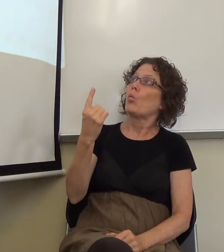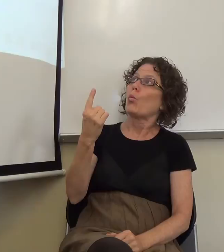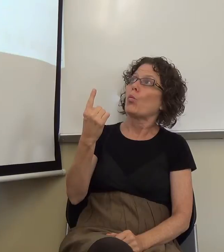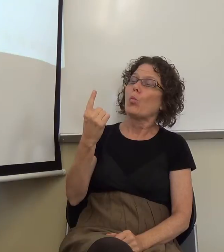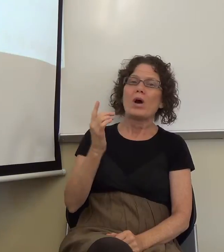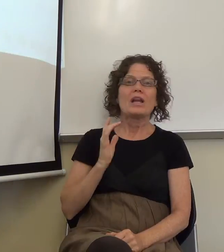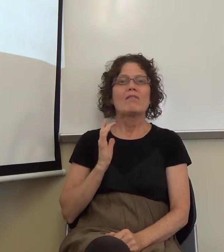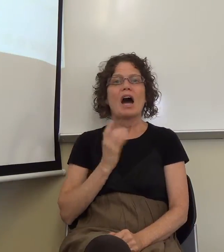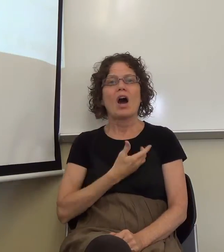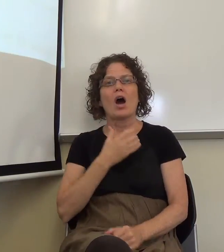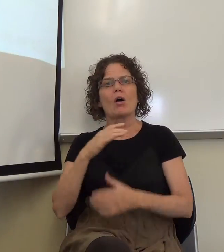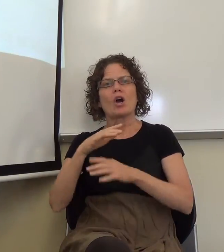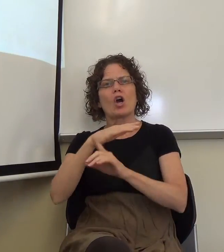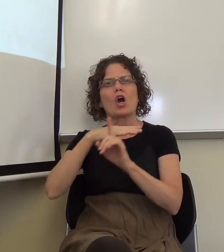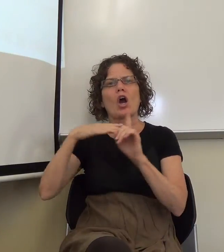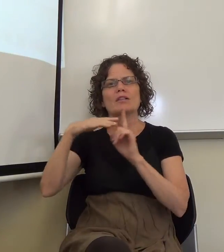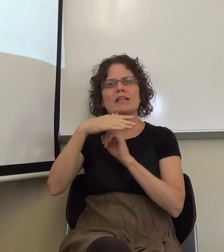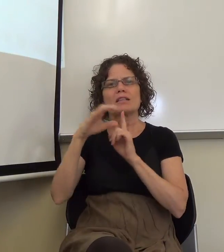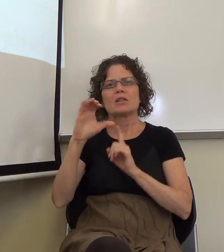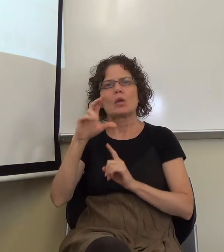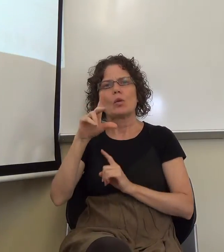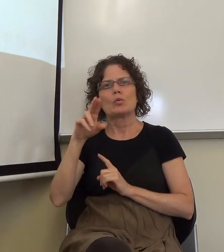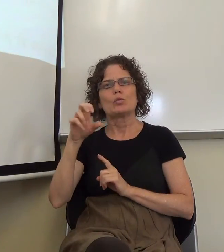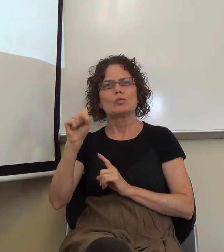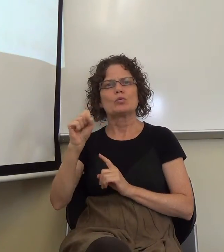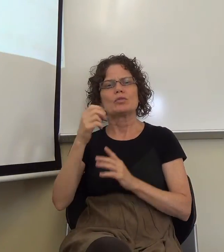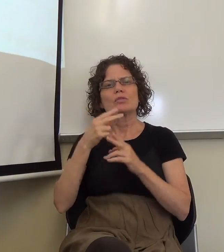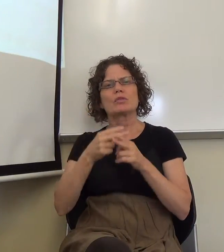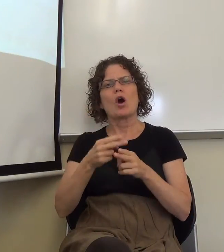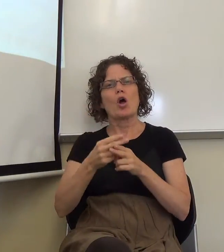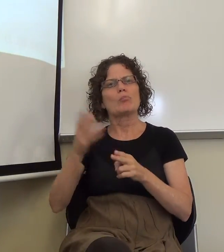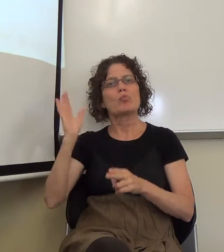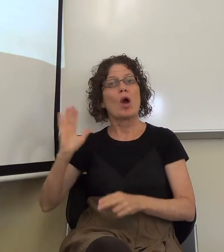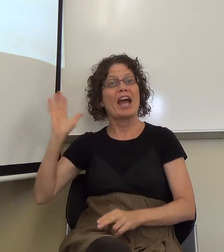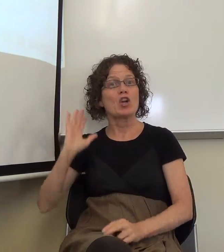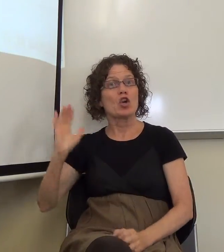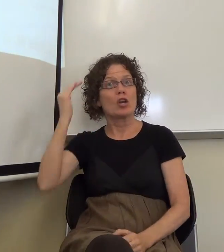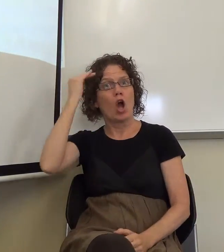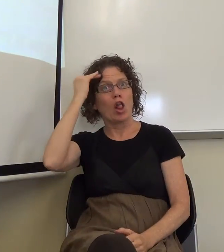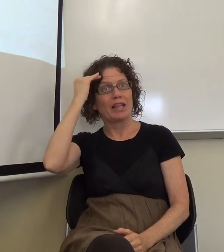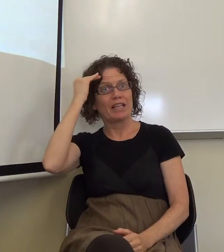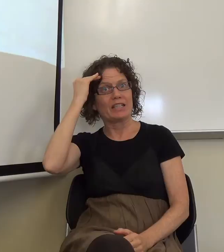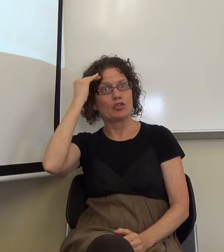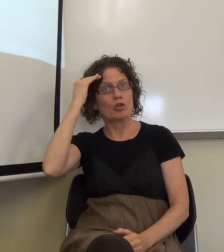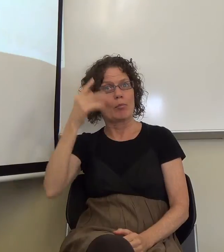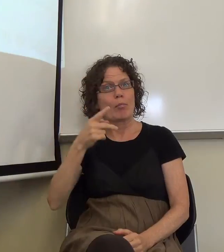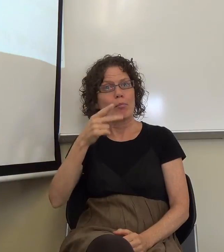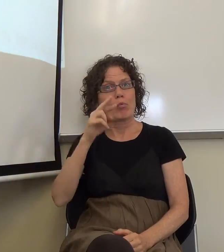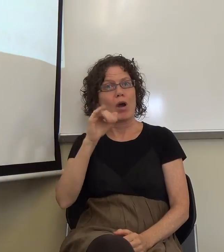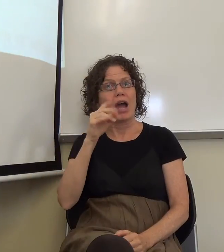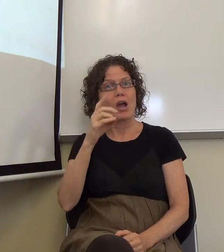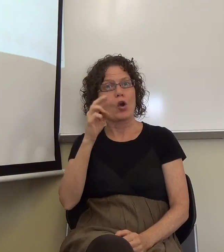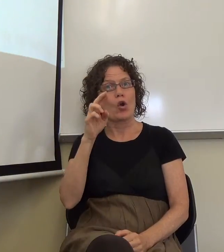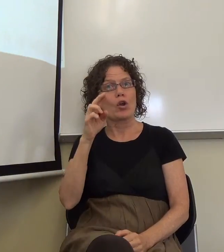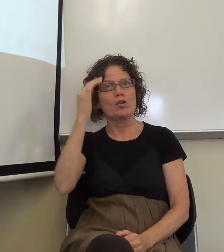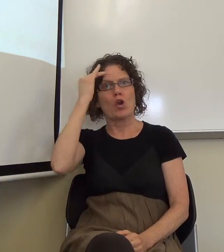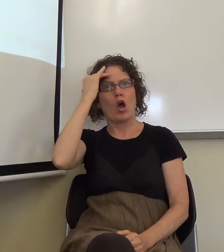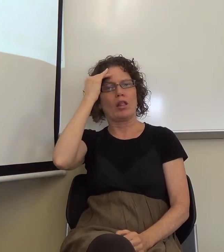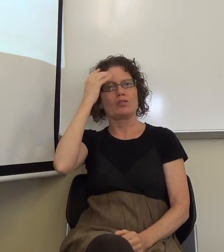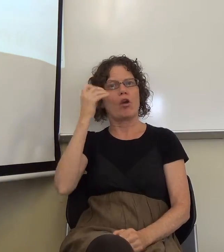context clues is called prior knowledge. And some of you, as we've seen, have a prior knowledge of the word itself,